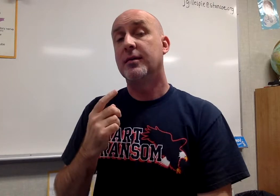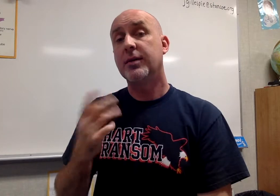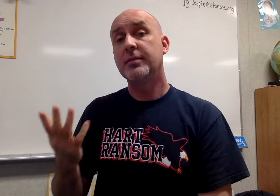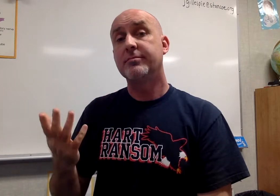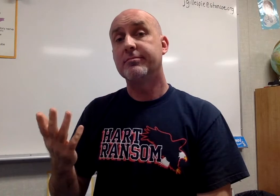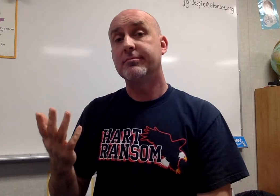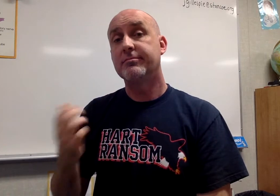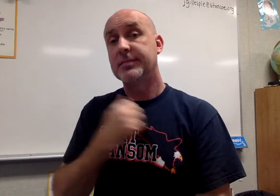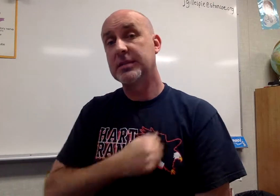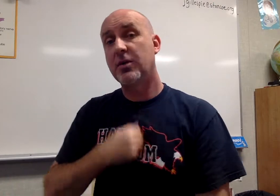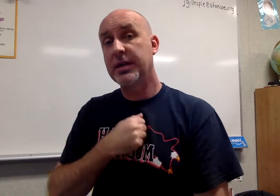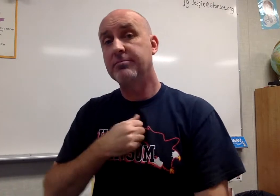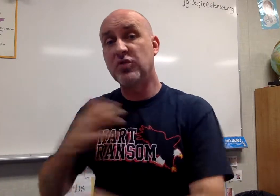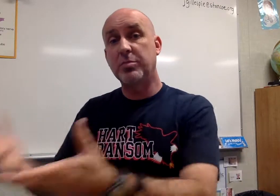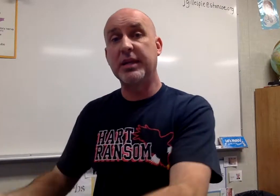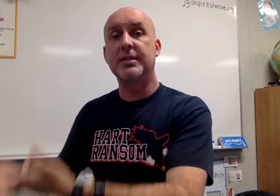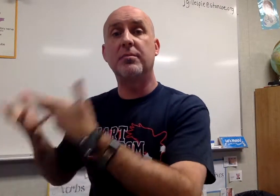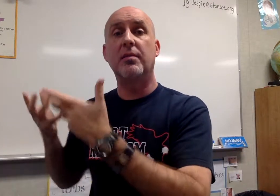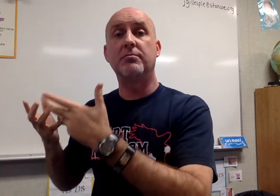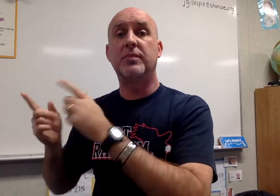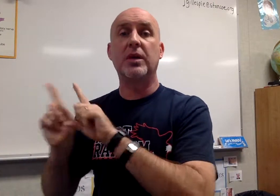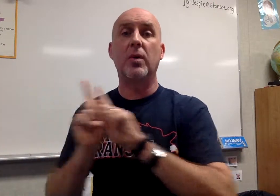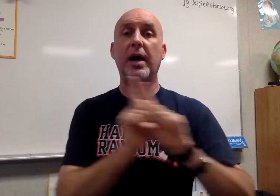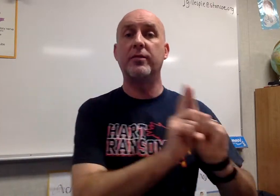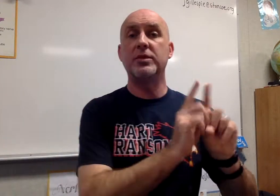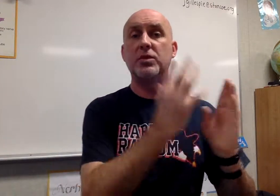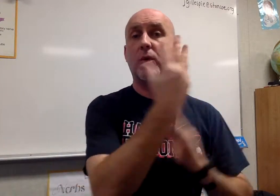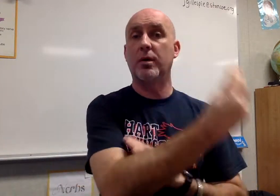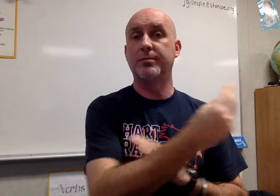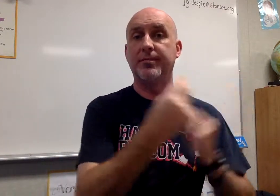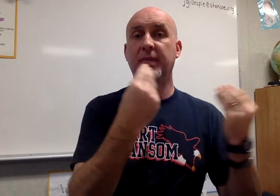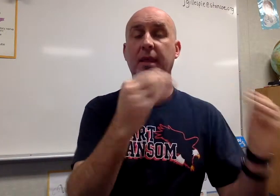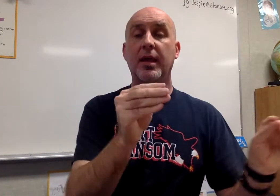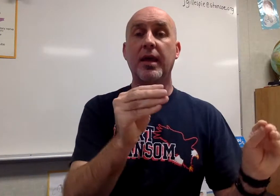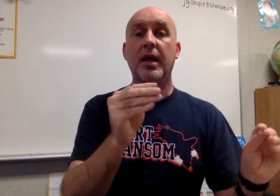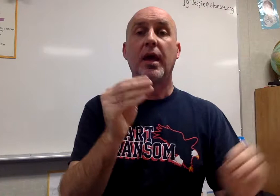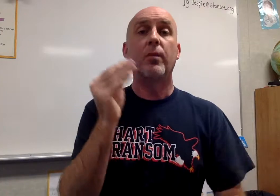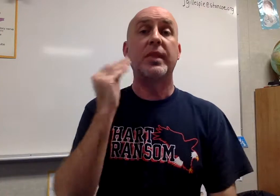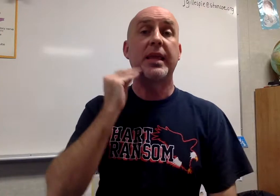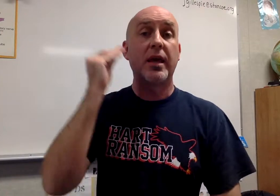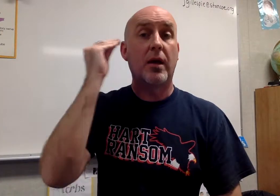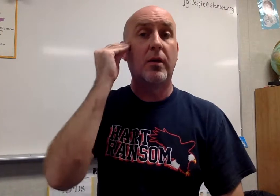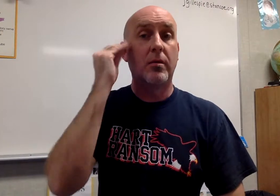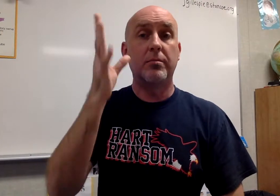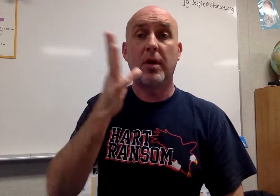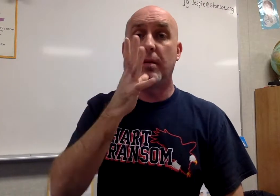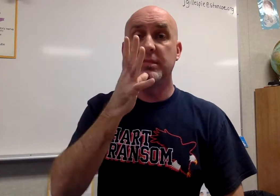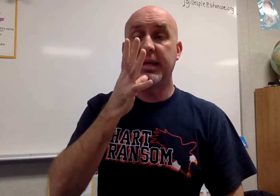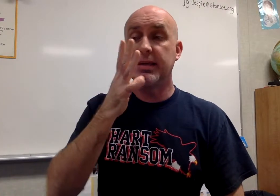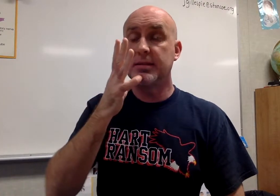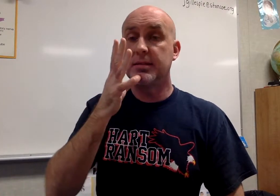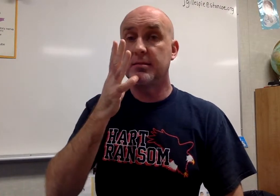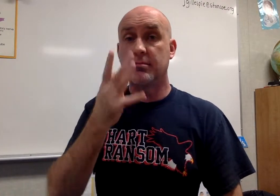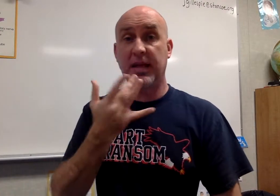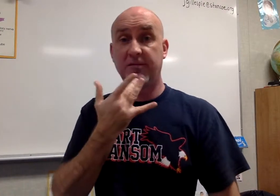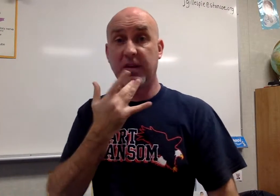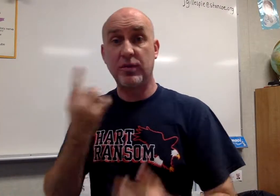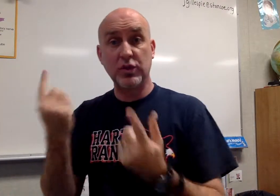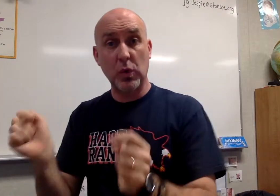right, sorry. And she picks him up, and they go out of the store. And when they get home, mom takes that favorite toy